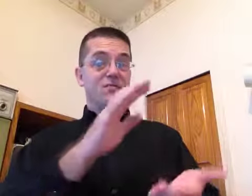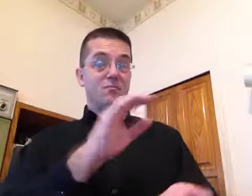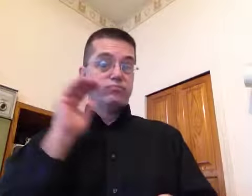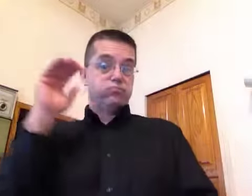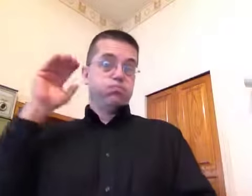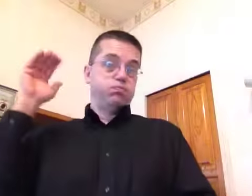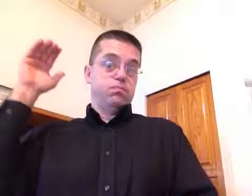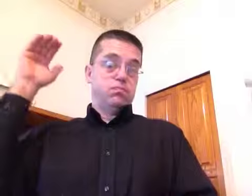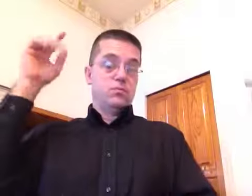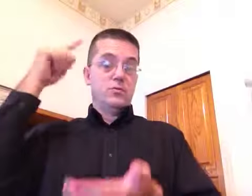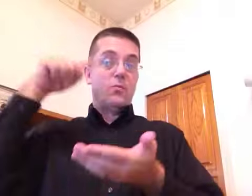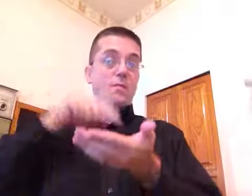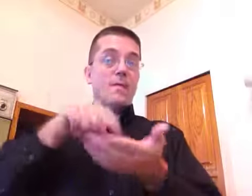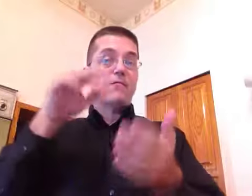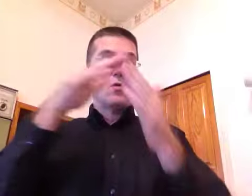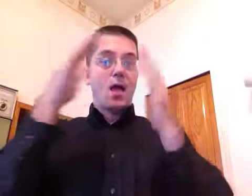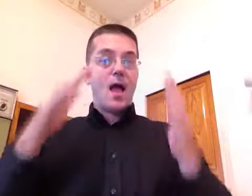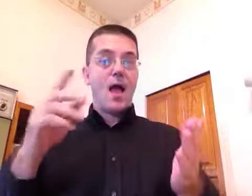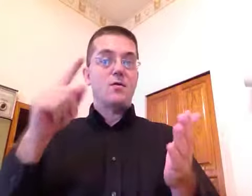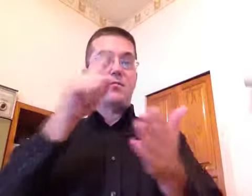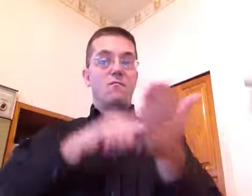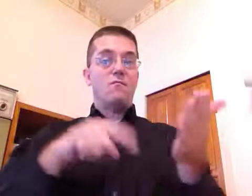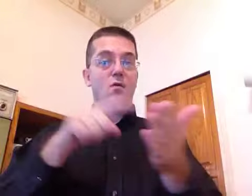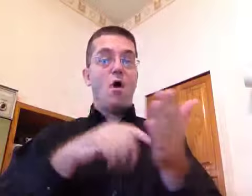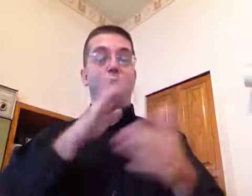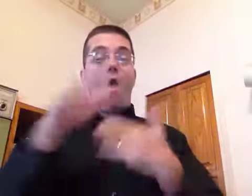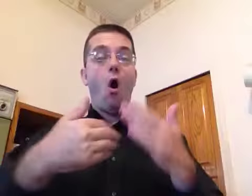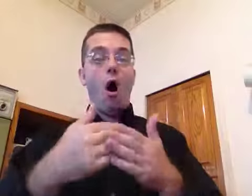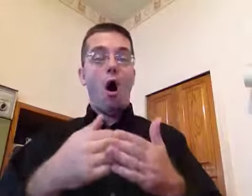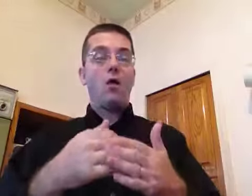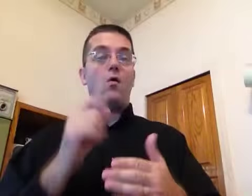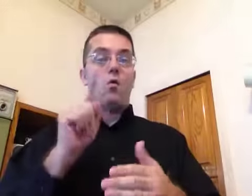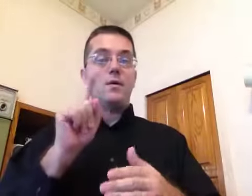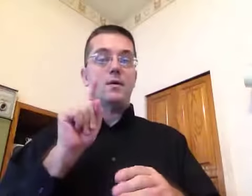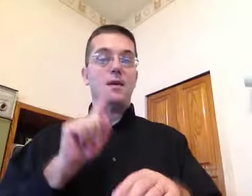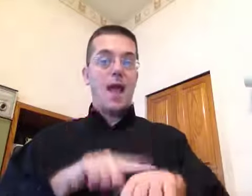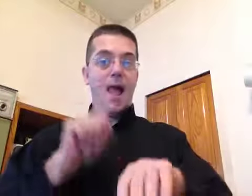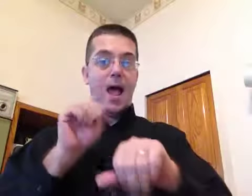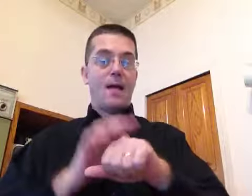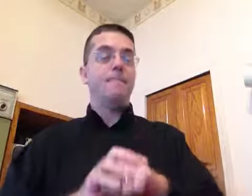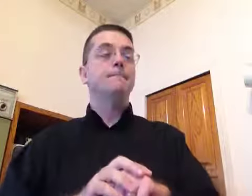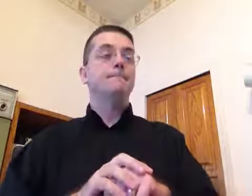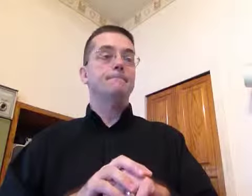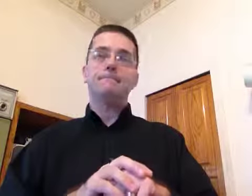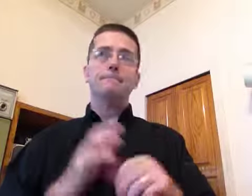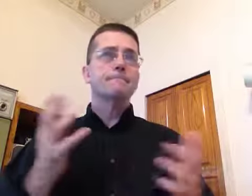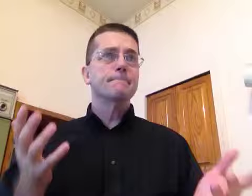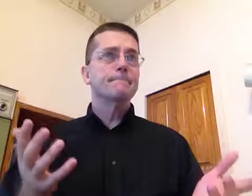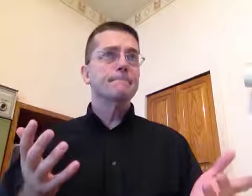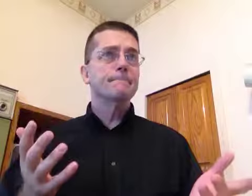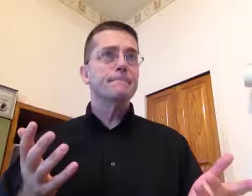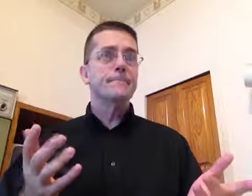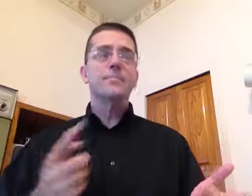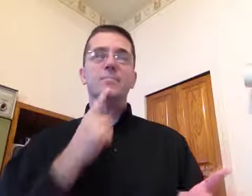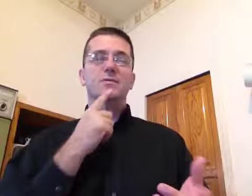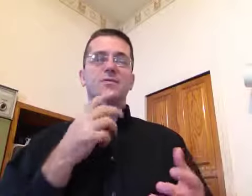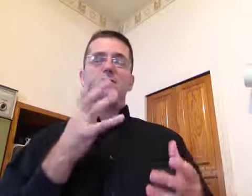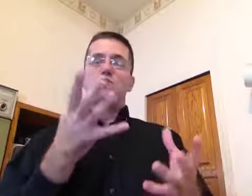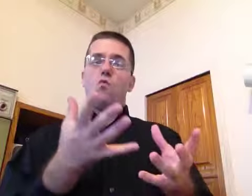2 years. Exactly. Literally. So I think you need to sit down, and she's just getting impatient. She's tired of the little